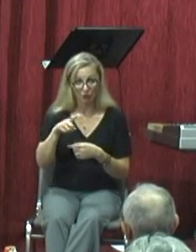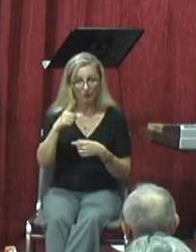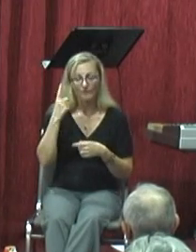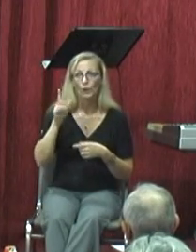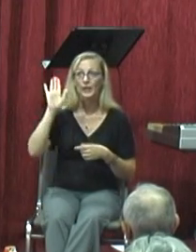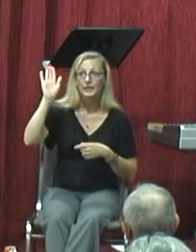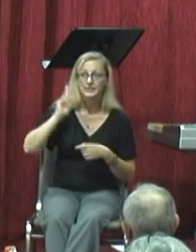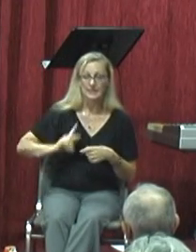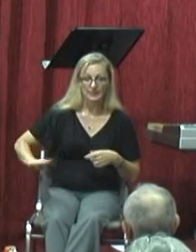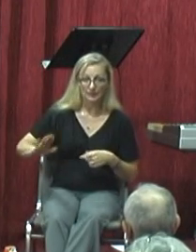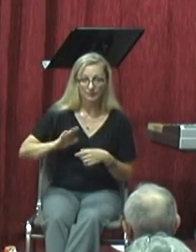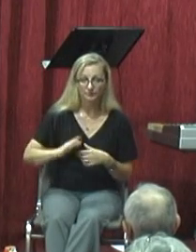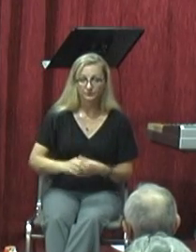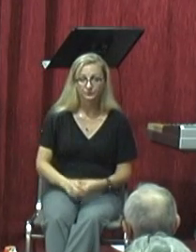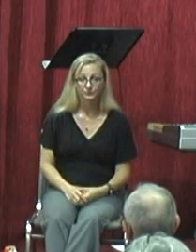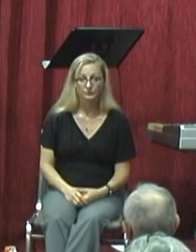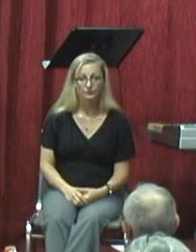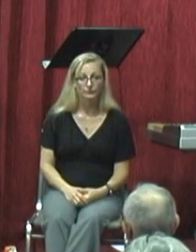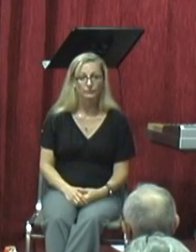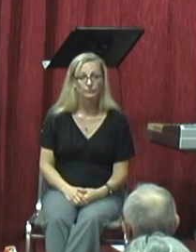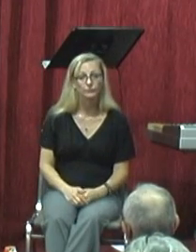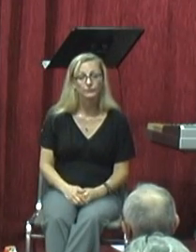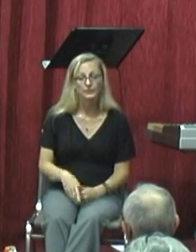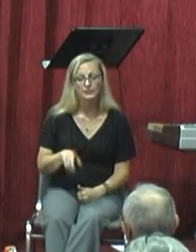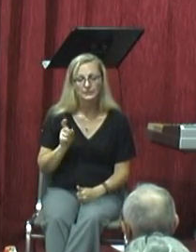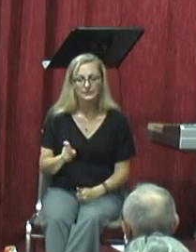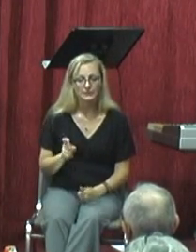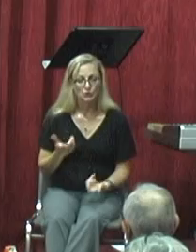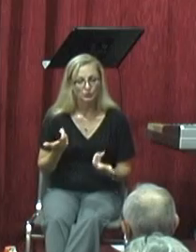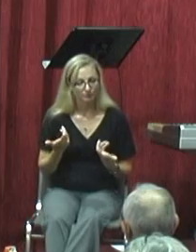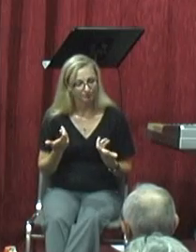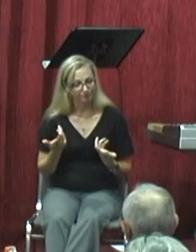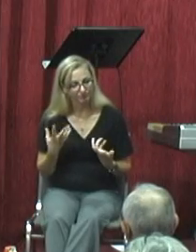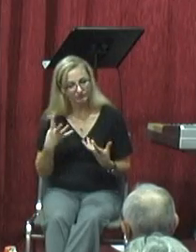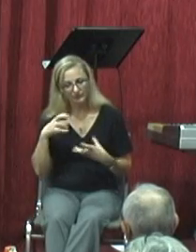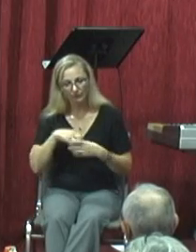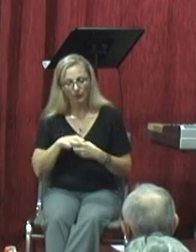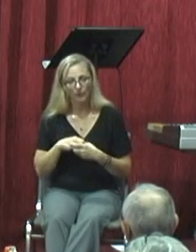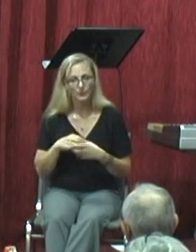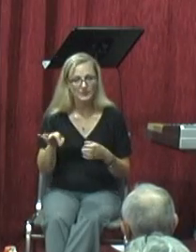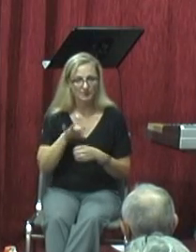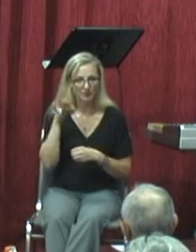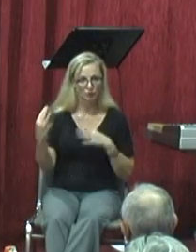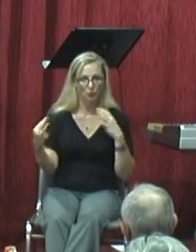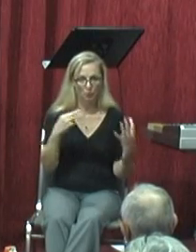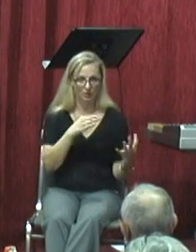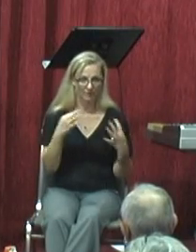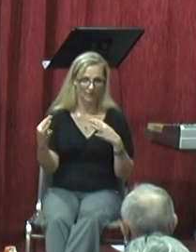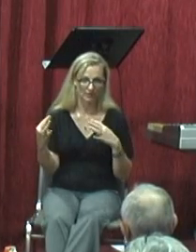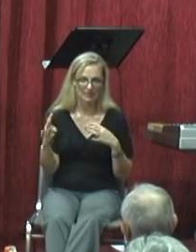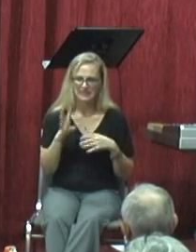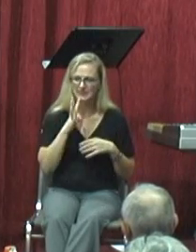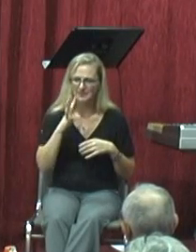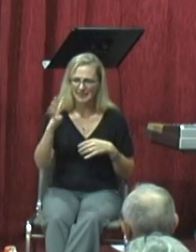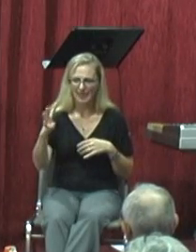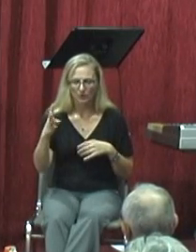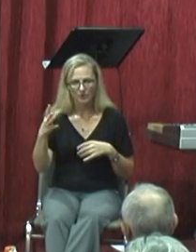God. You are to engage in spiritual warfare. Speak out against sin and